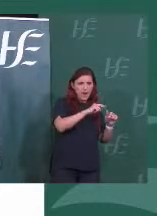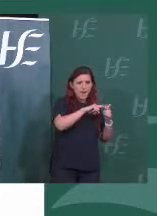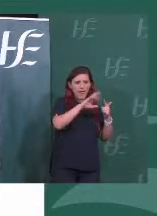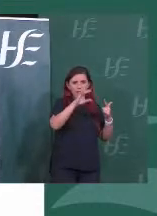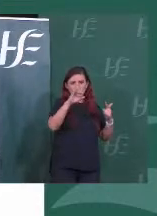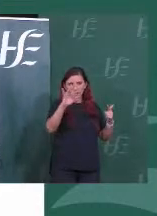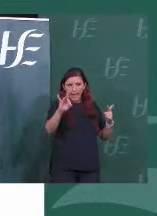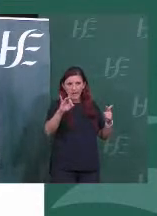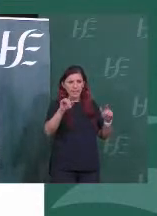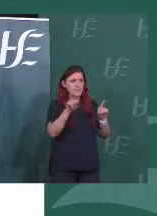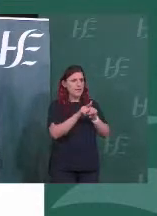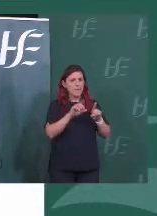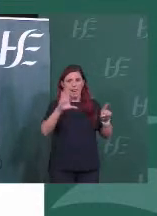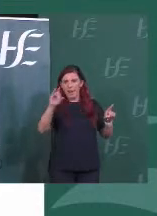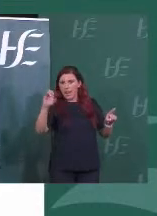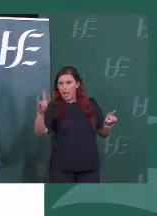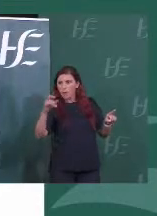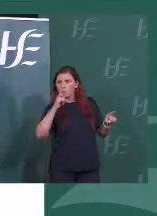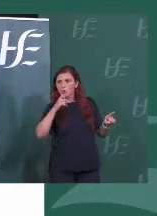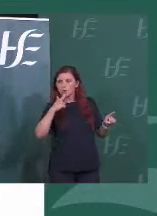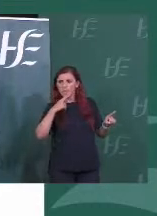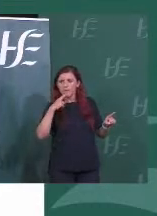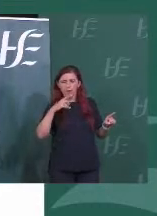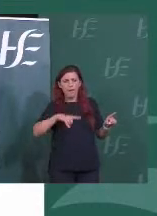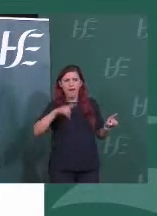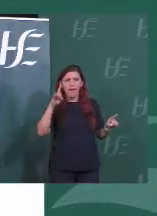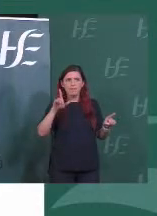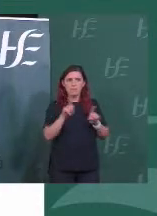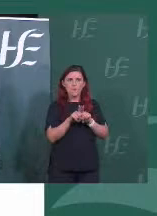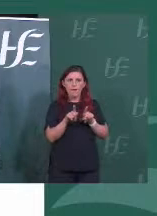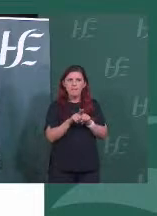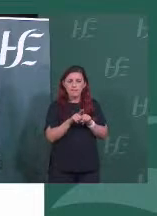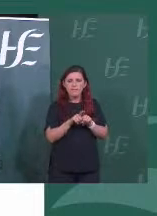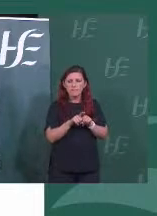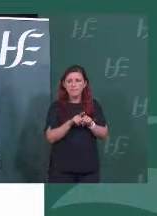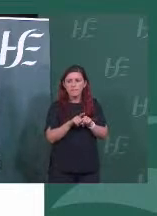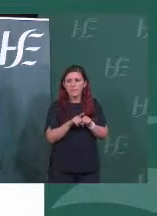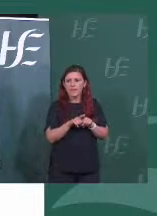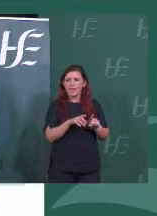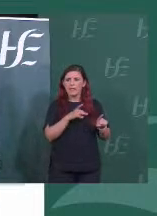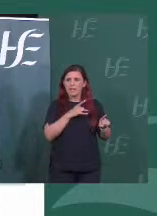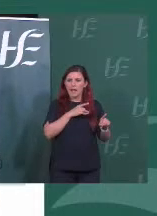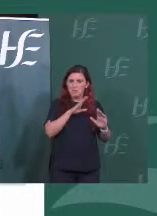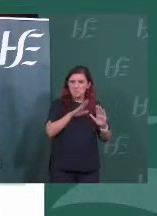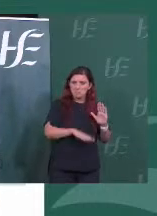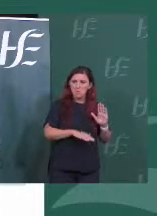Dublin, all quite high, and at the other end of the scale, Kilkenny maintaining a very low level.